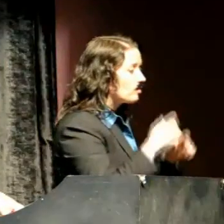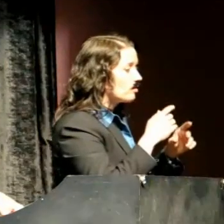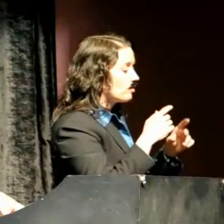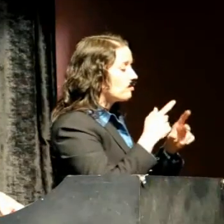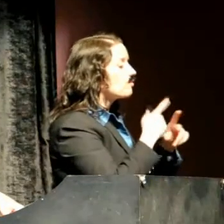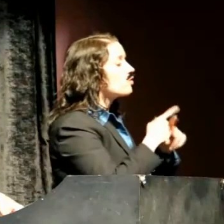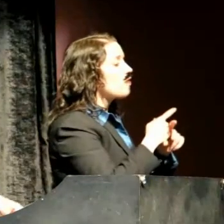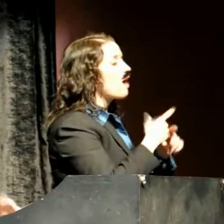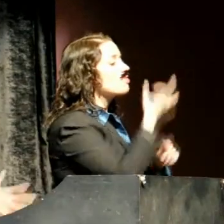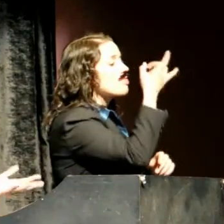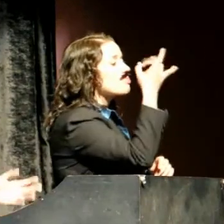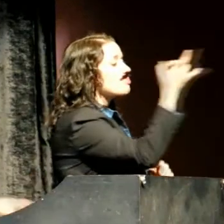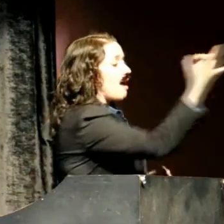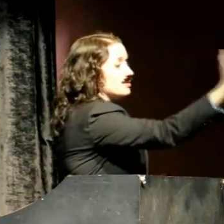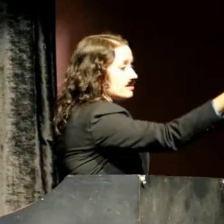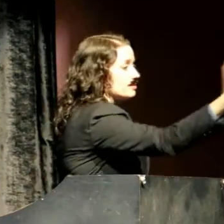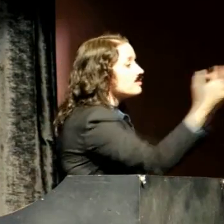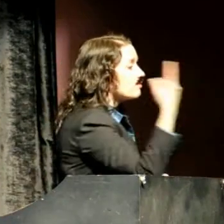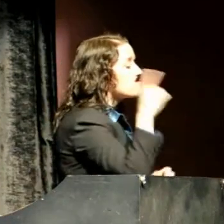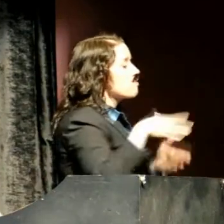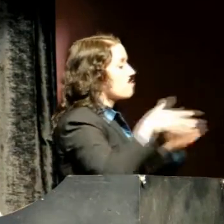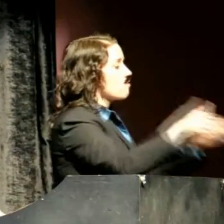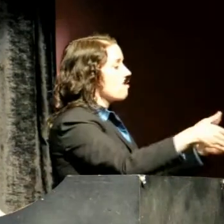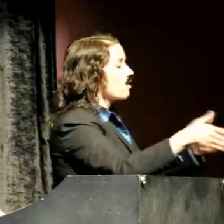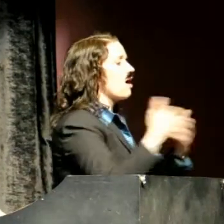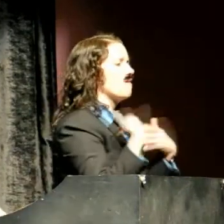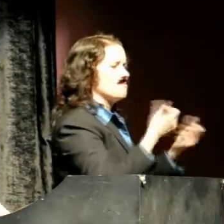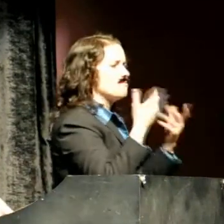traffic lights, everything. So there's a lot of possibility with coding.